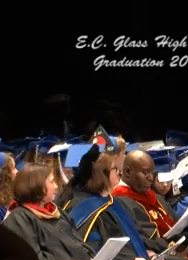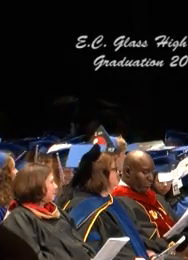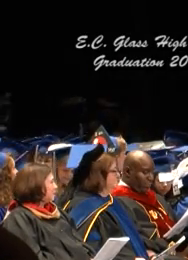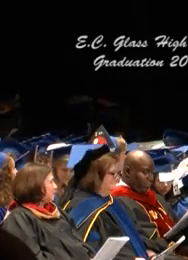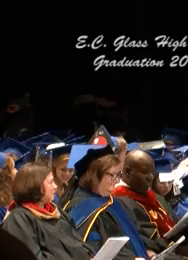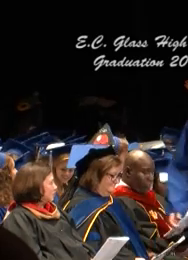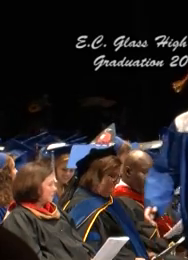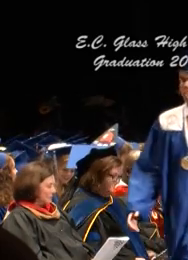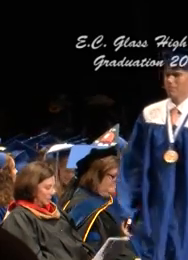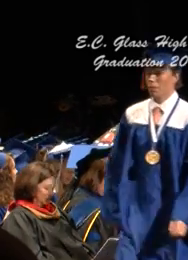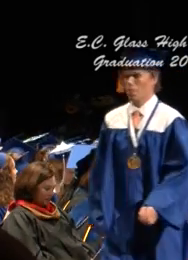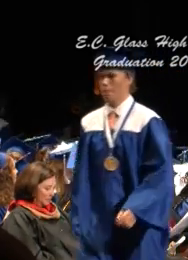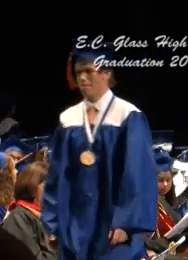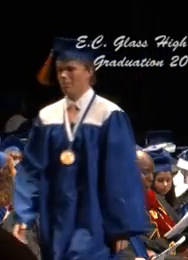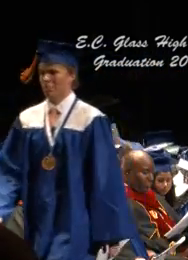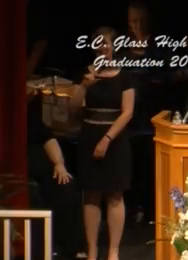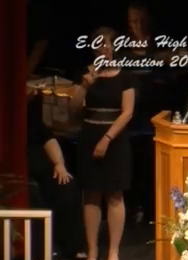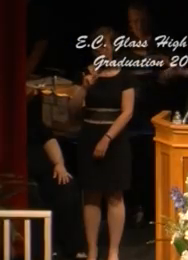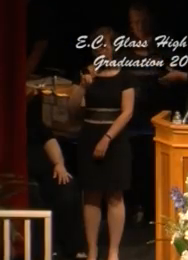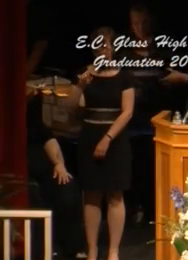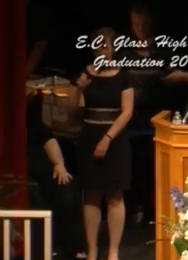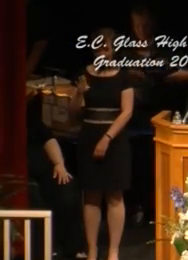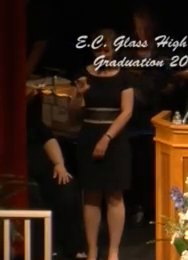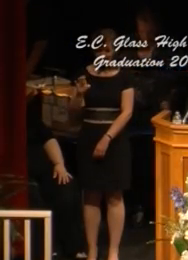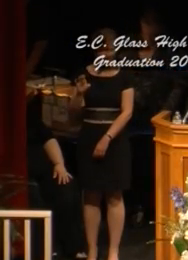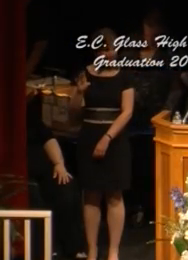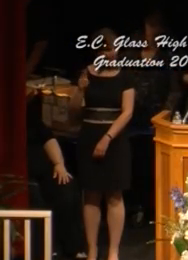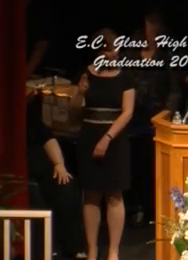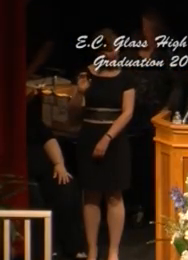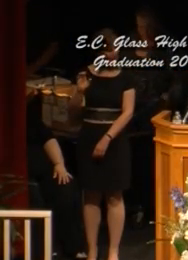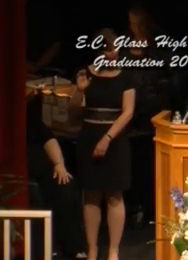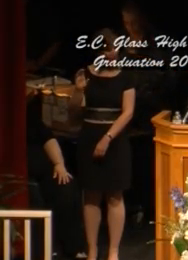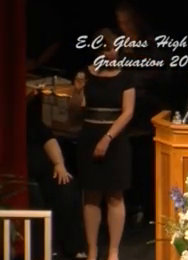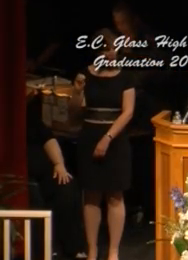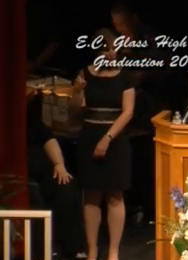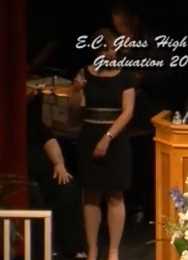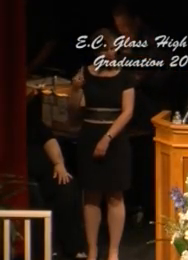Mary Catherine Elizabeth McCord.